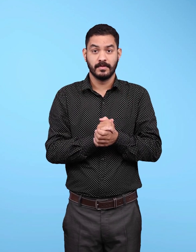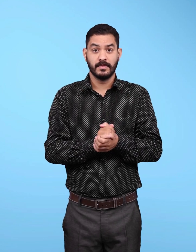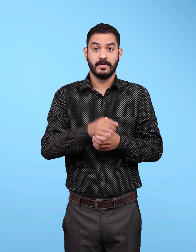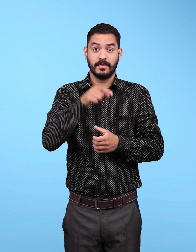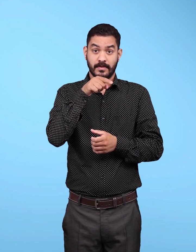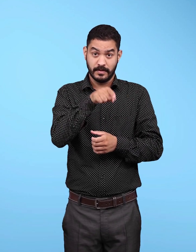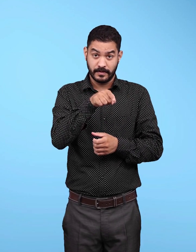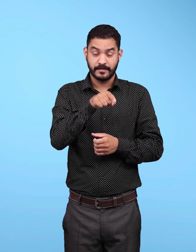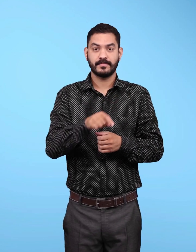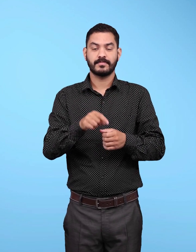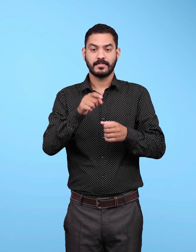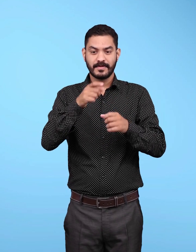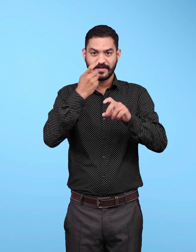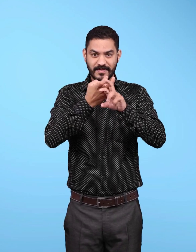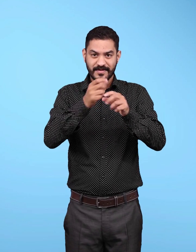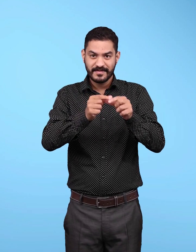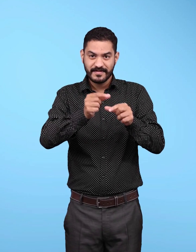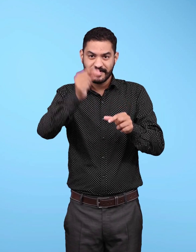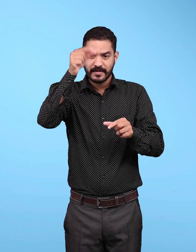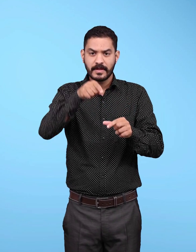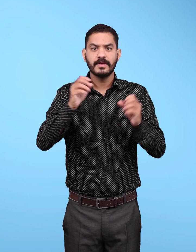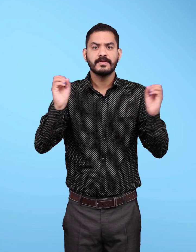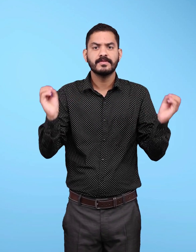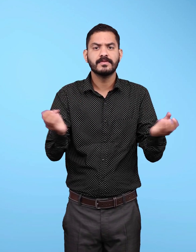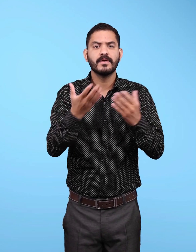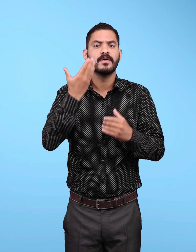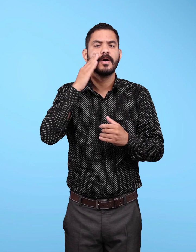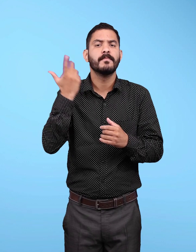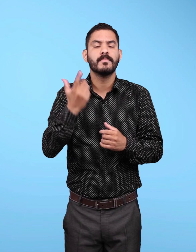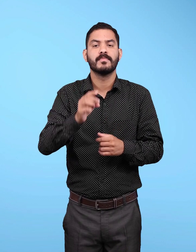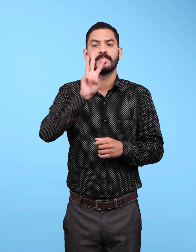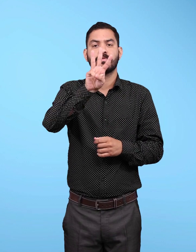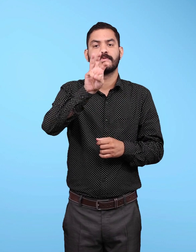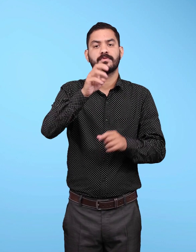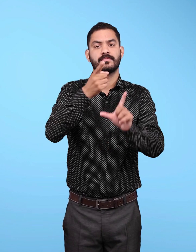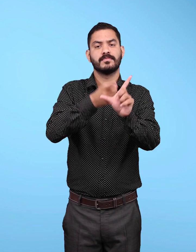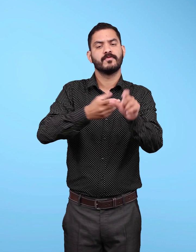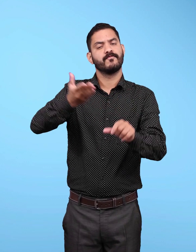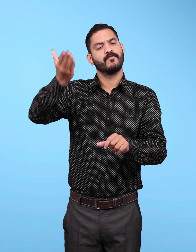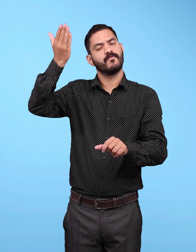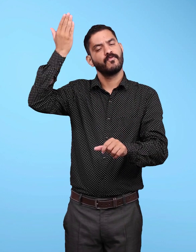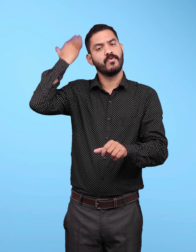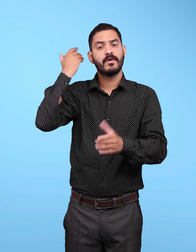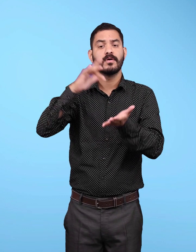The use of iron began in the subcontinent around 3,000 years ago.